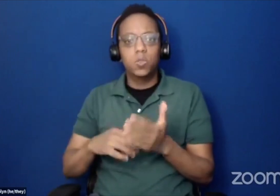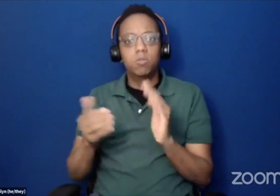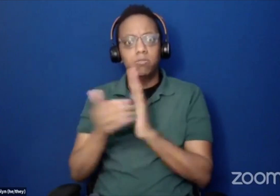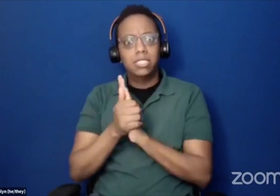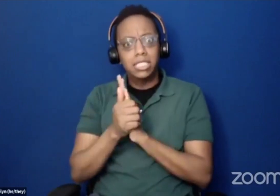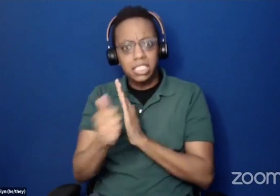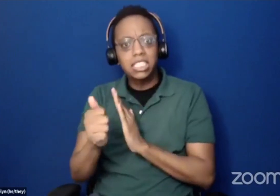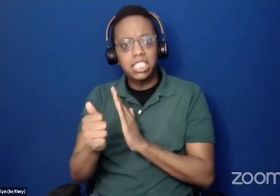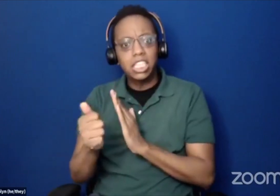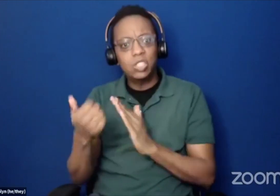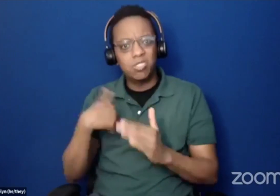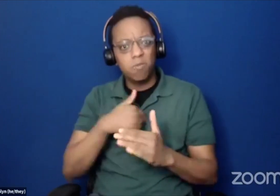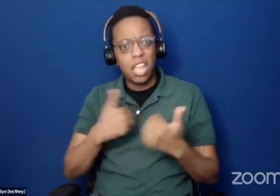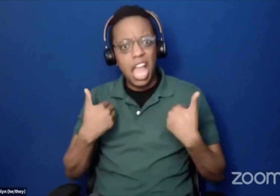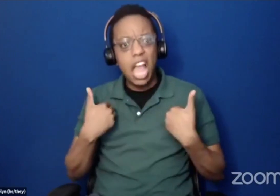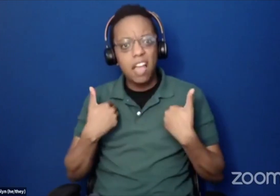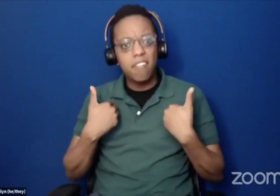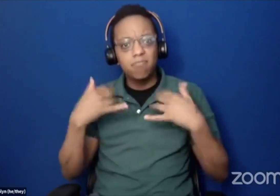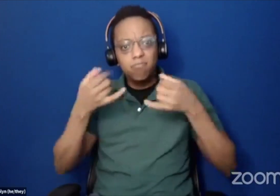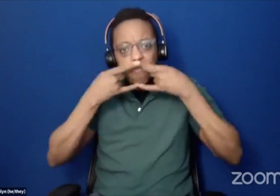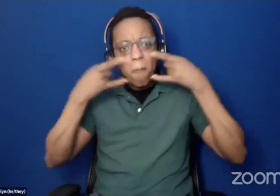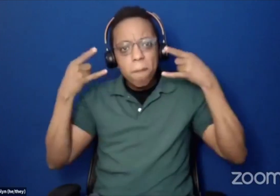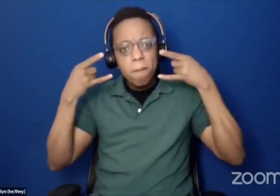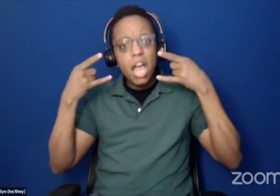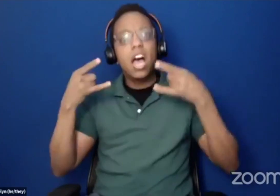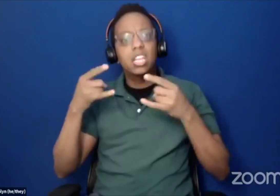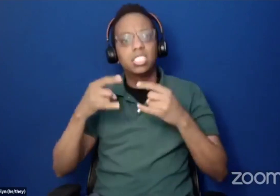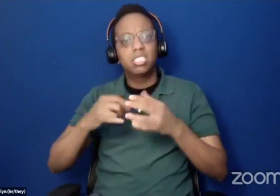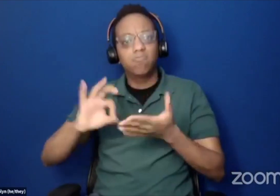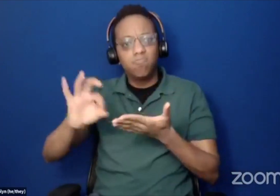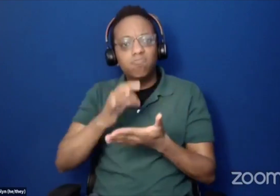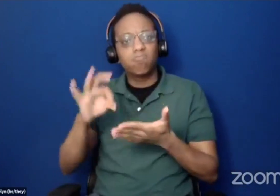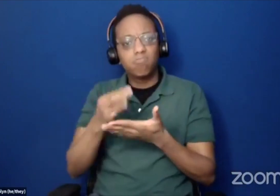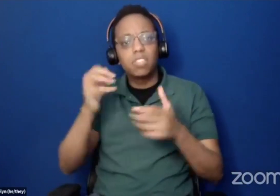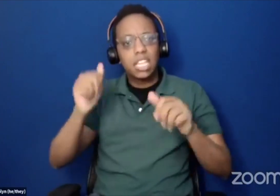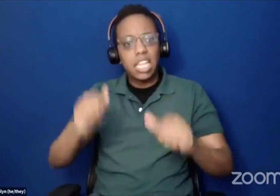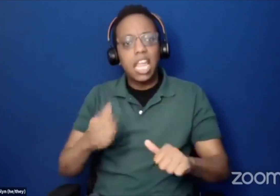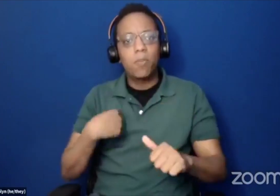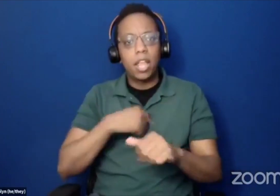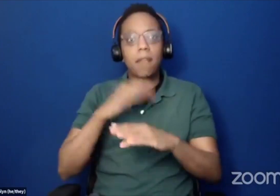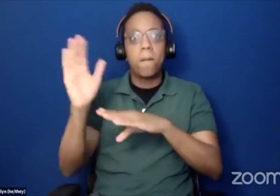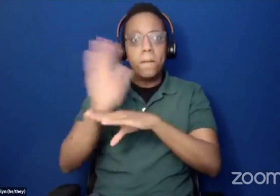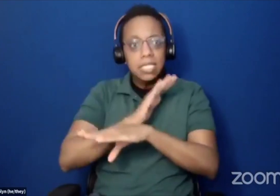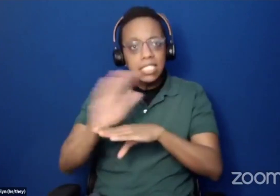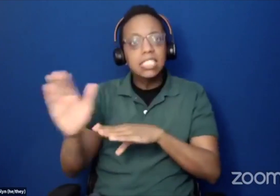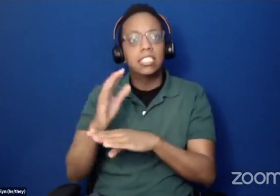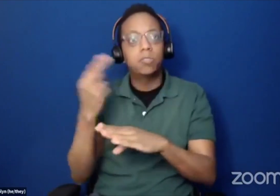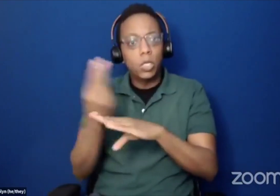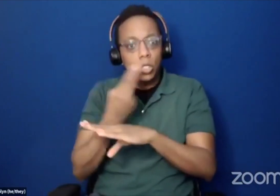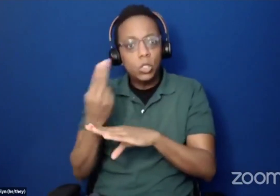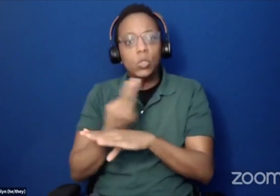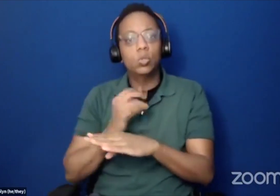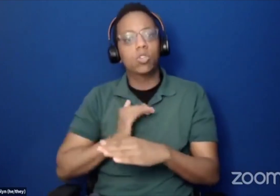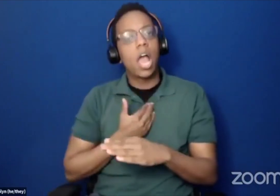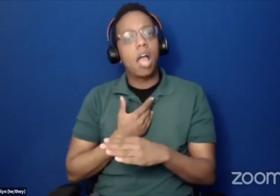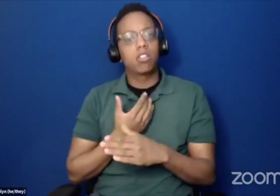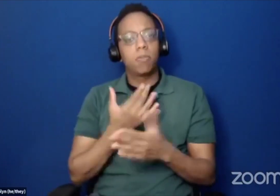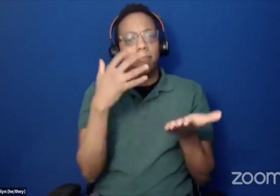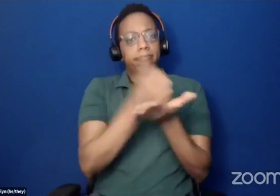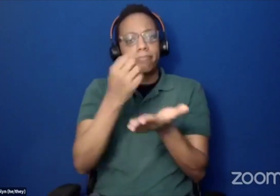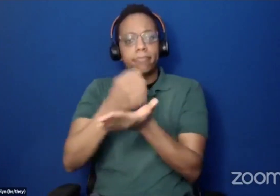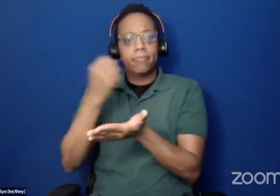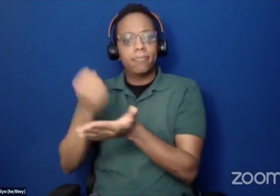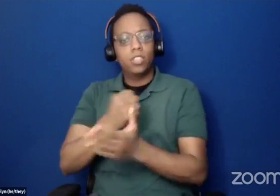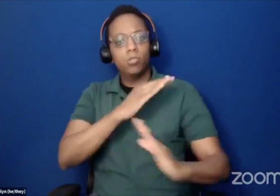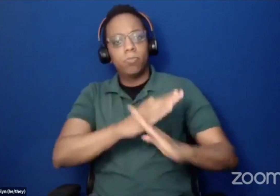here in the South that are making masks and have businesses. How can we utilize these ways to protect our community? We've been using those